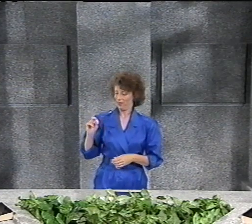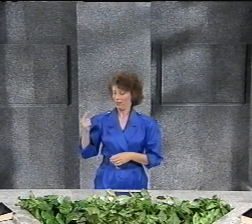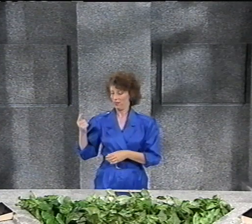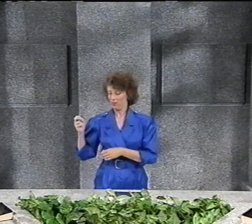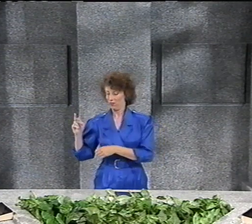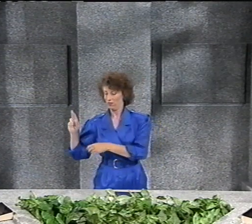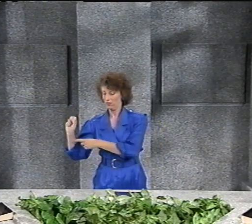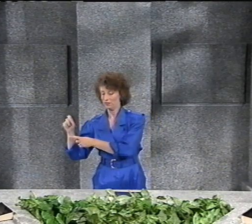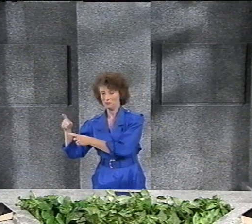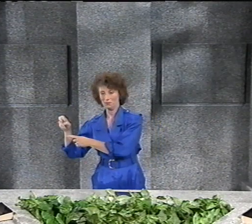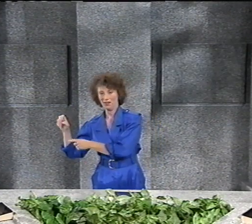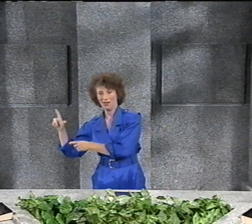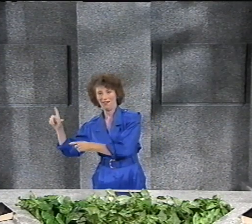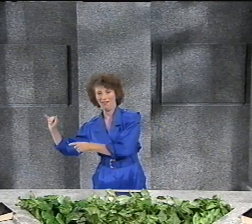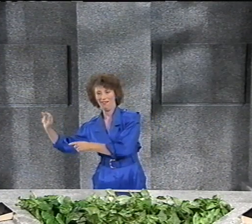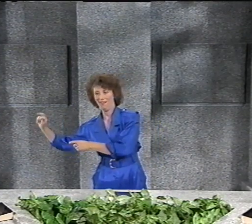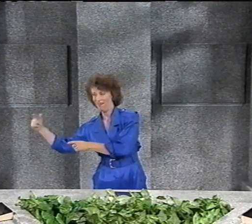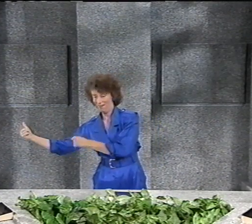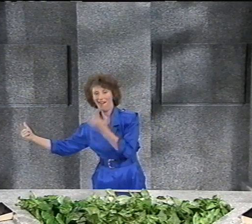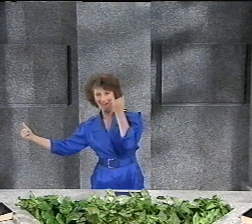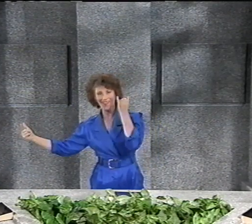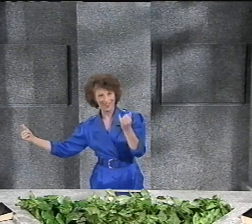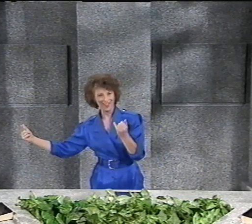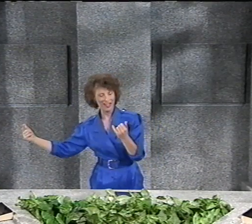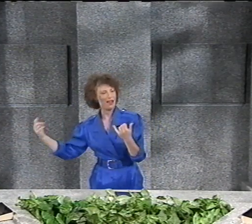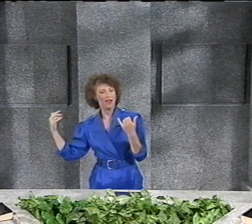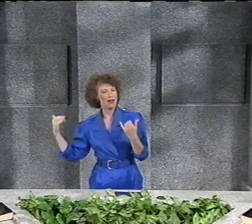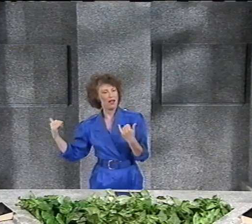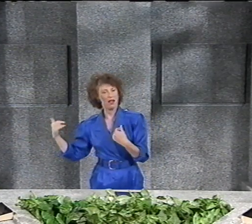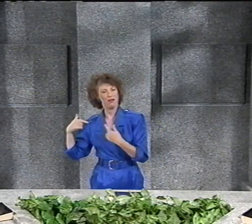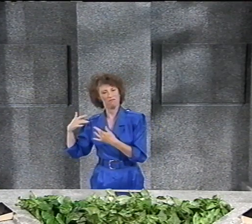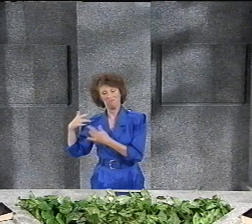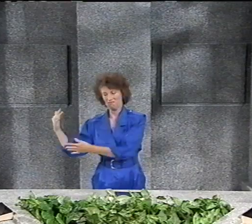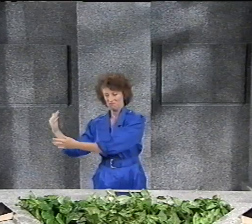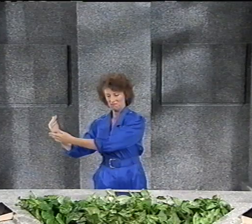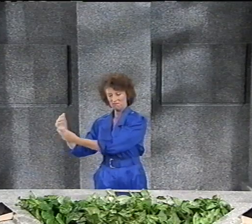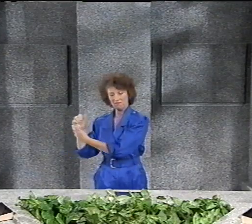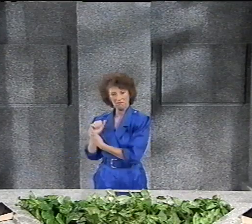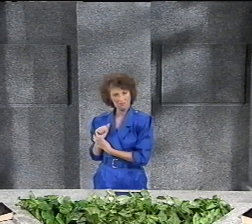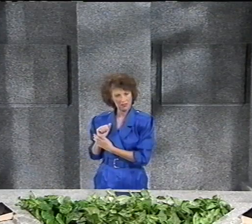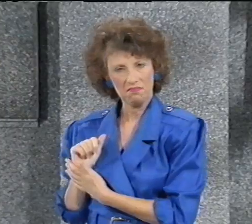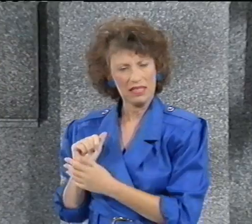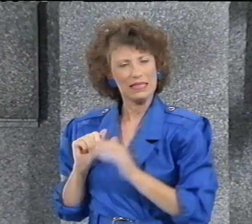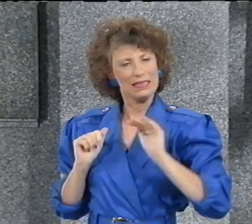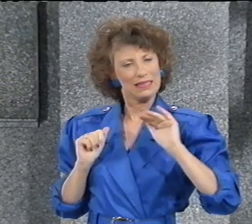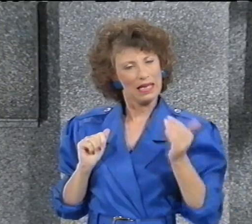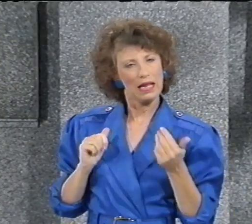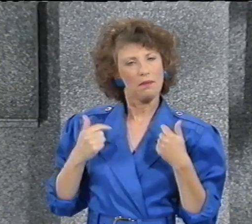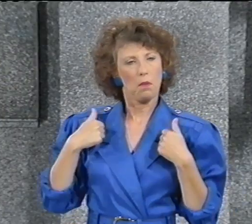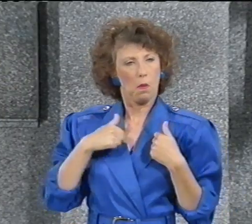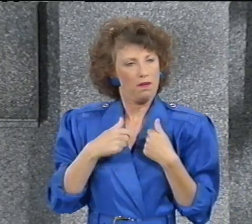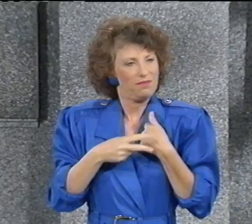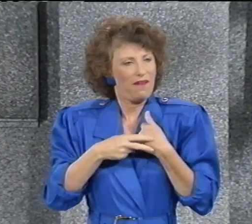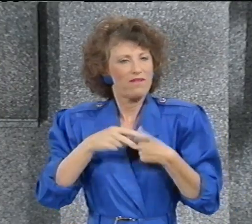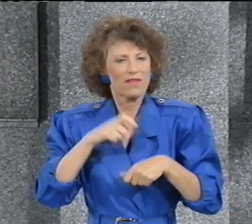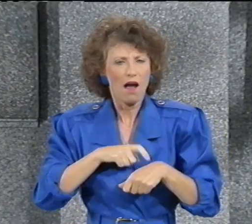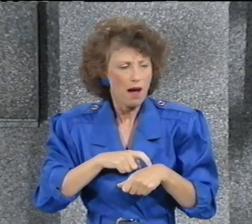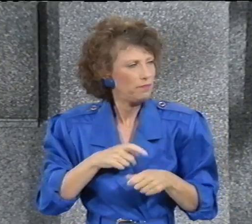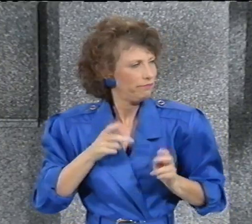Did you see how his hand moves away from the body, fingerspelling out? In informal conversation, I think